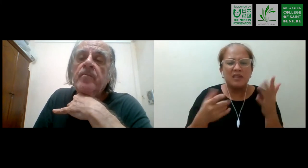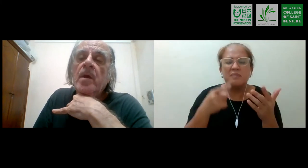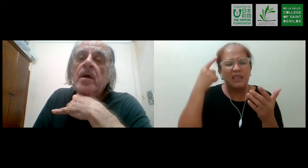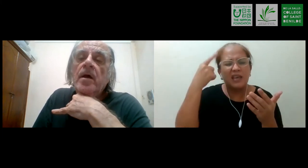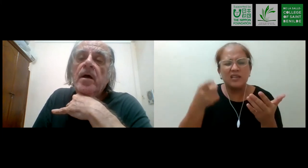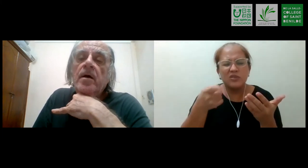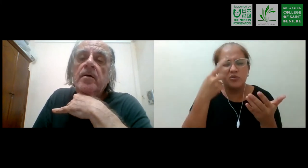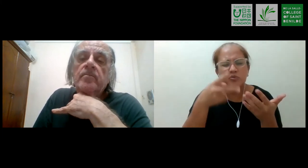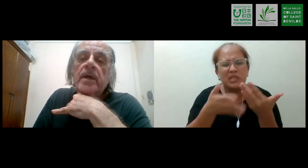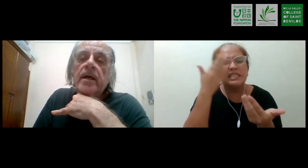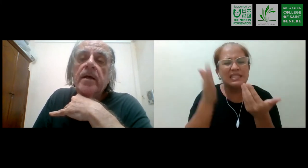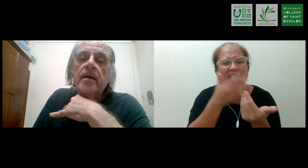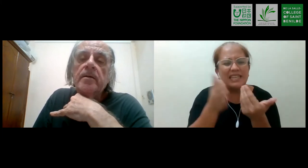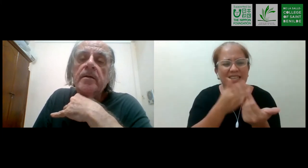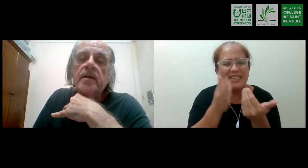easy.